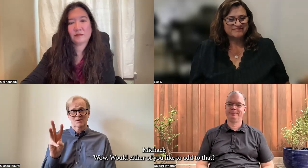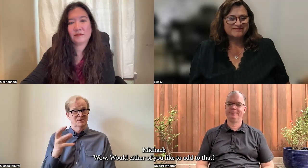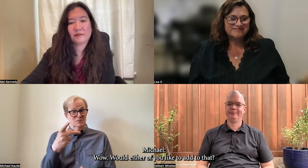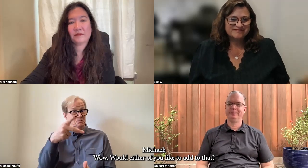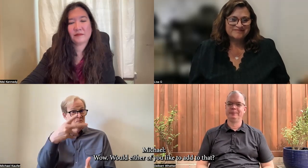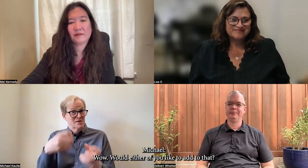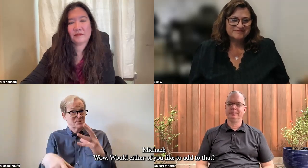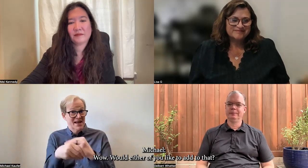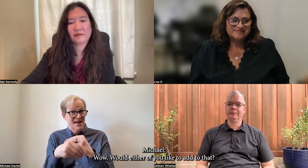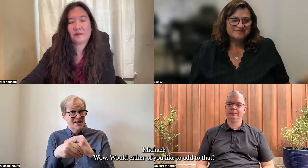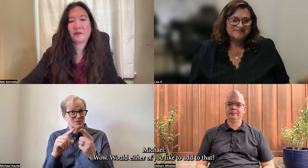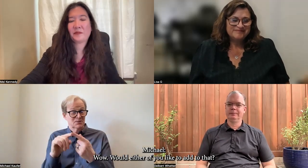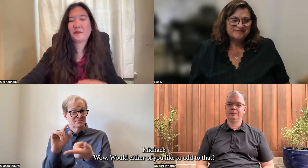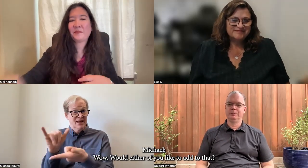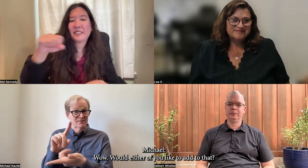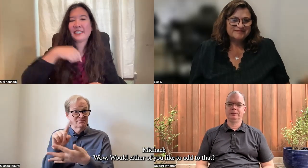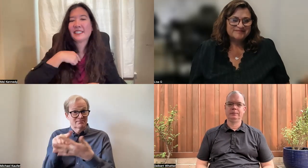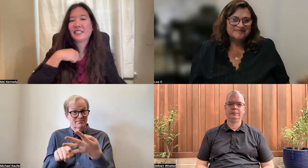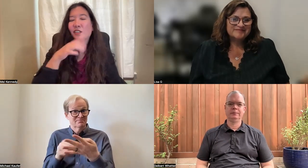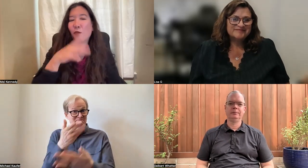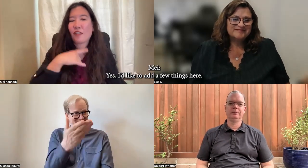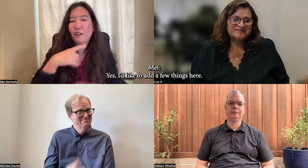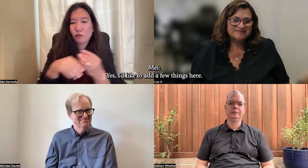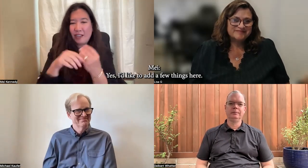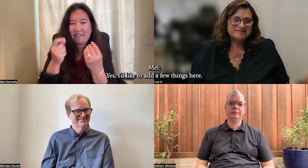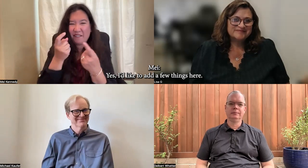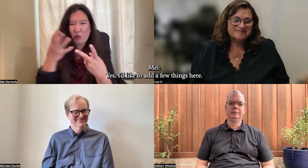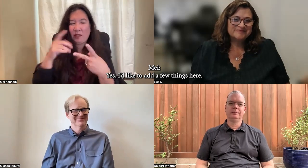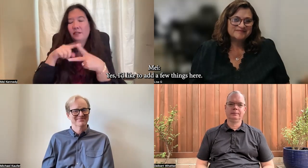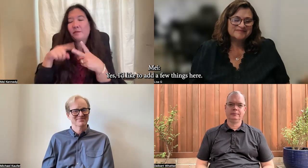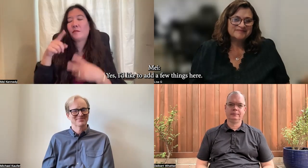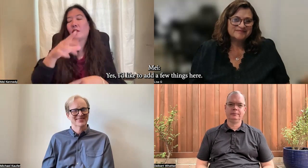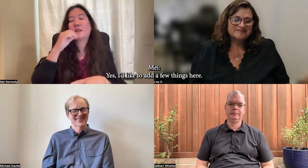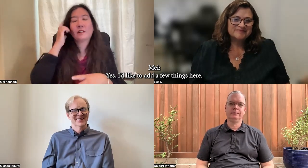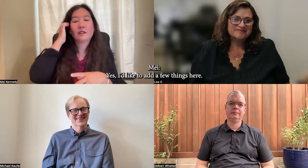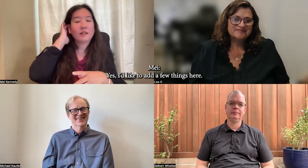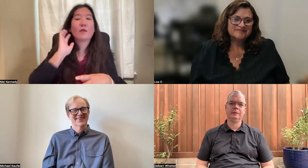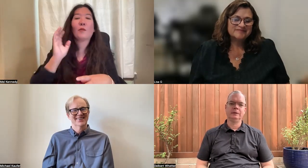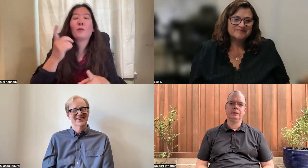Wow. Would either of you like to add to that? Yes, I'd like to add a few things here.